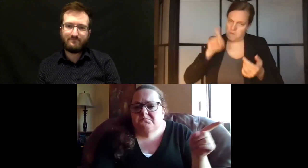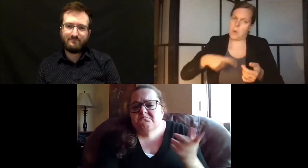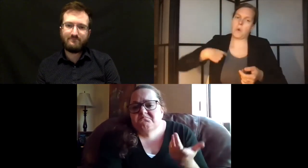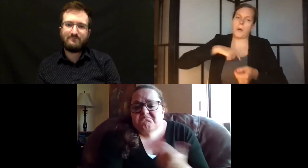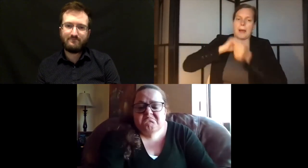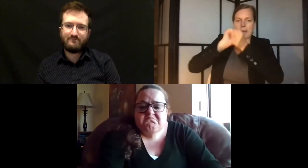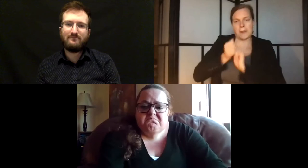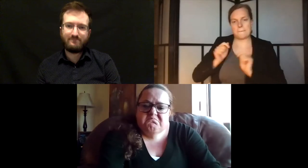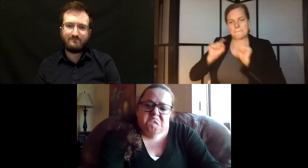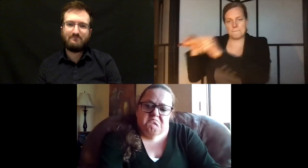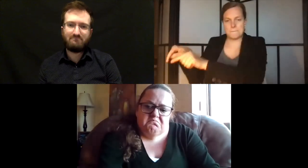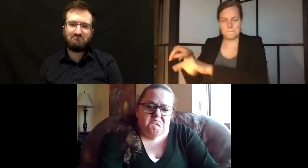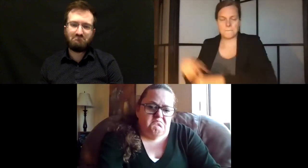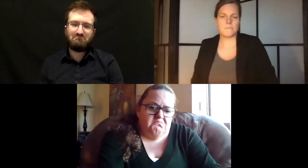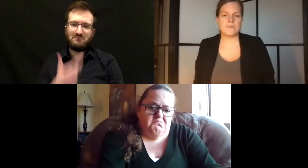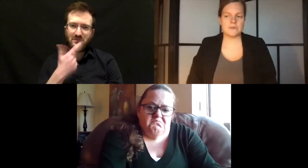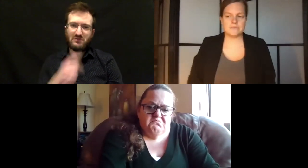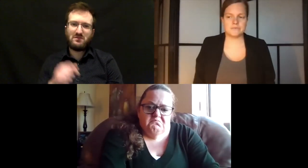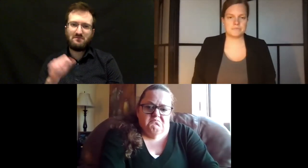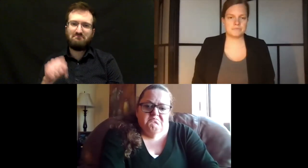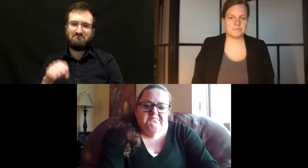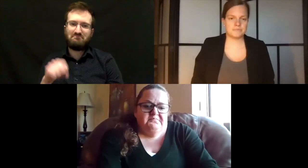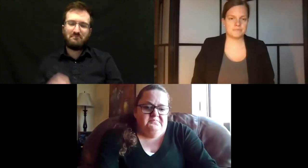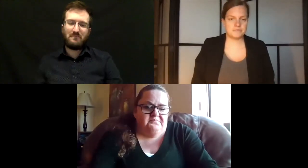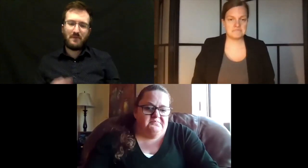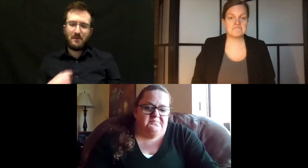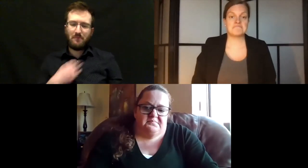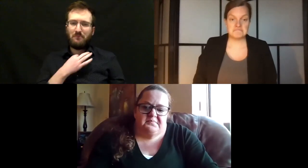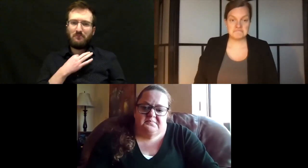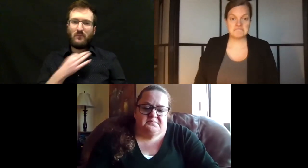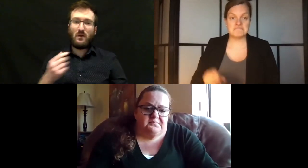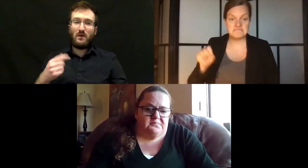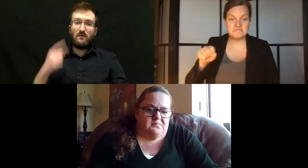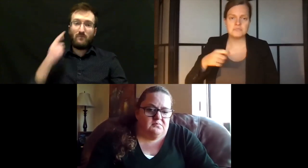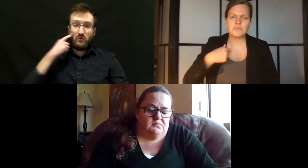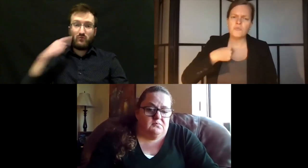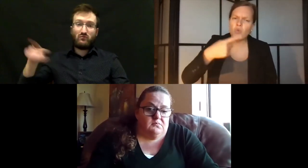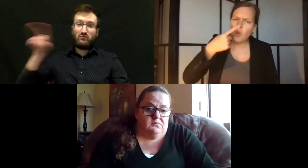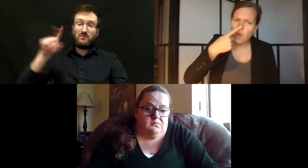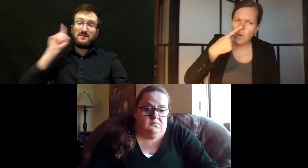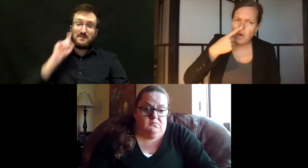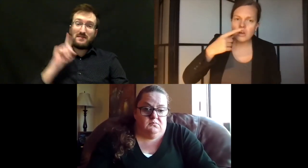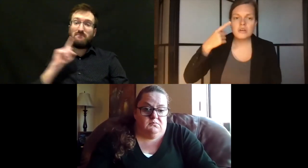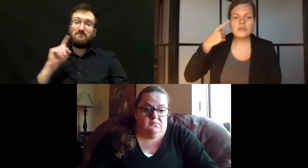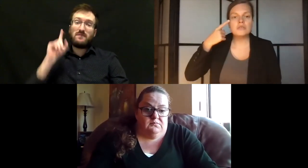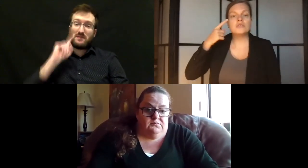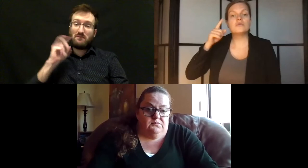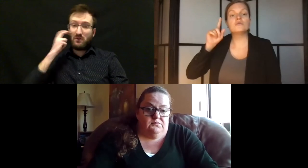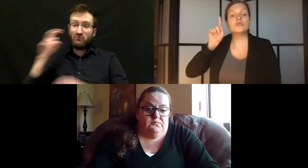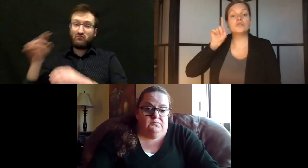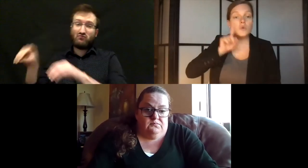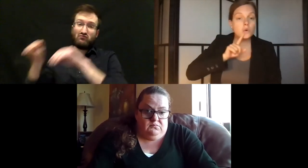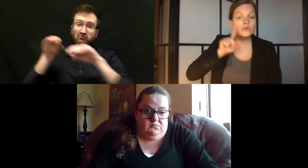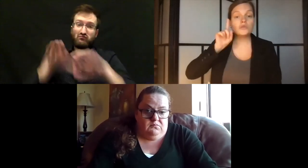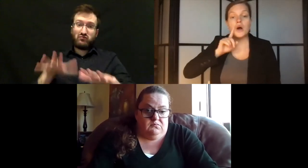clarification. So we do help in that way and we also put on workshops. That's